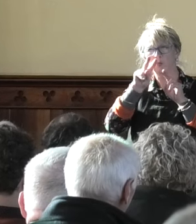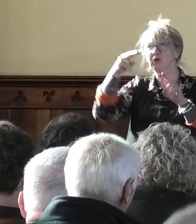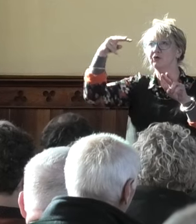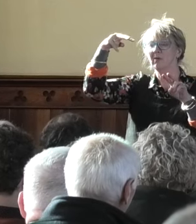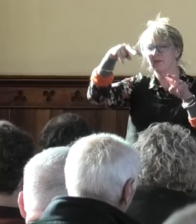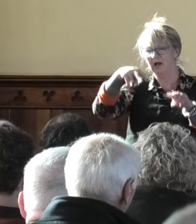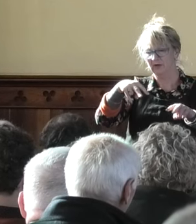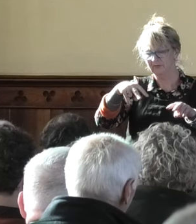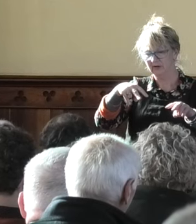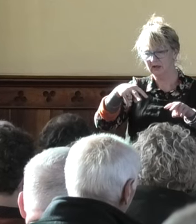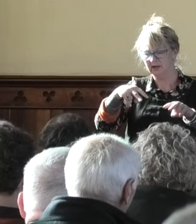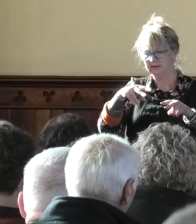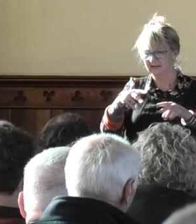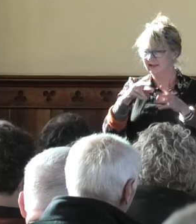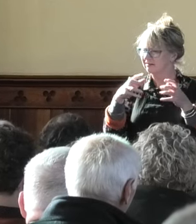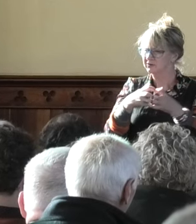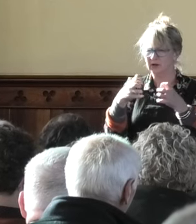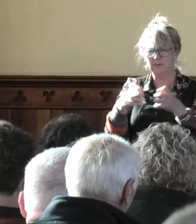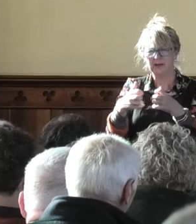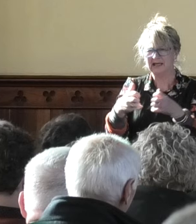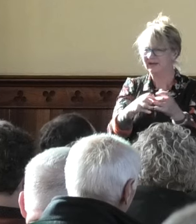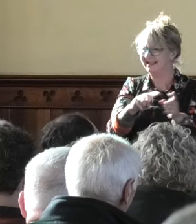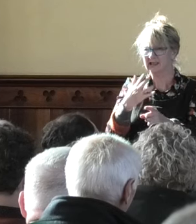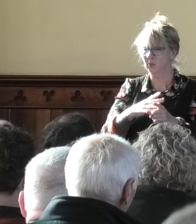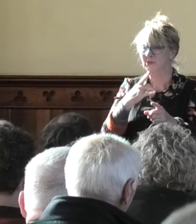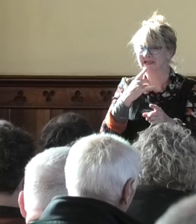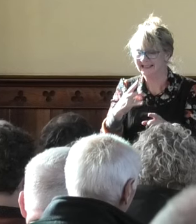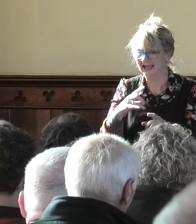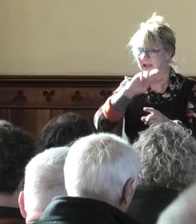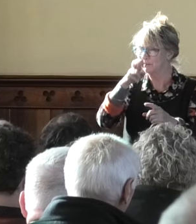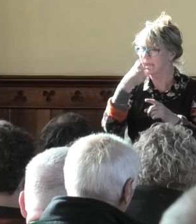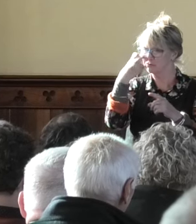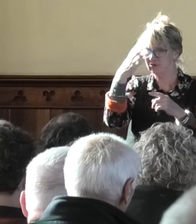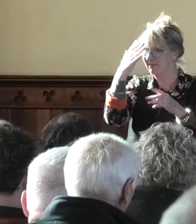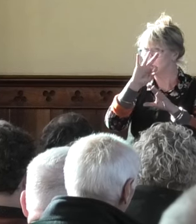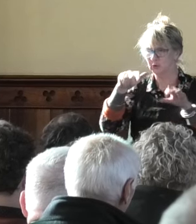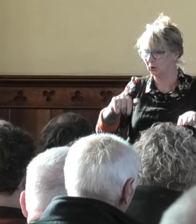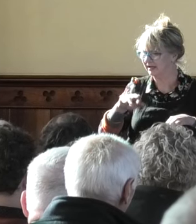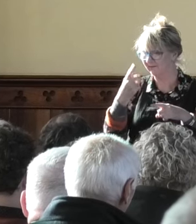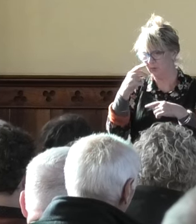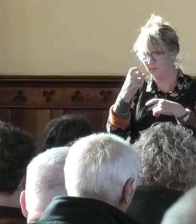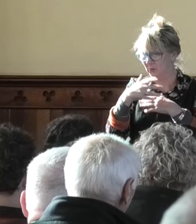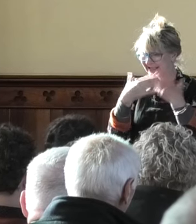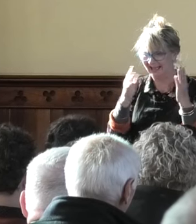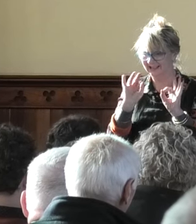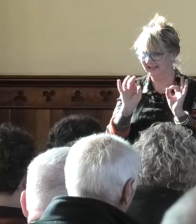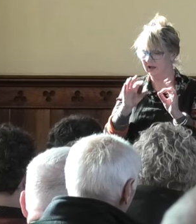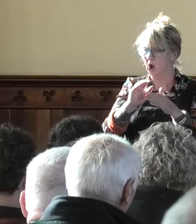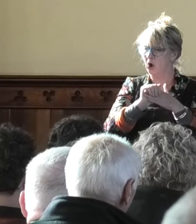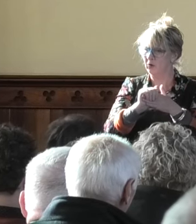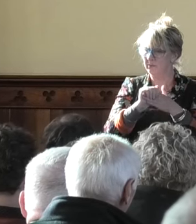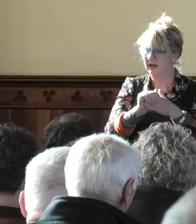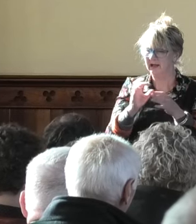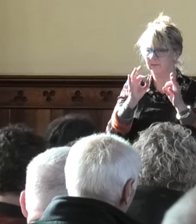above. There are so many things we still have to say, but Grandma, now you're not here for another day. Hold my hands,